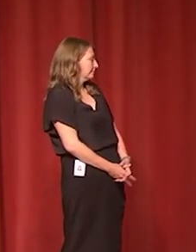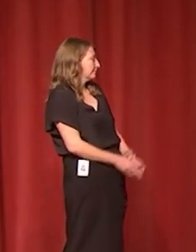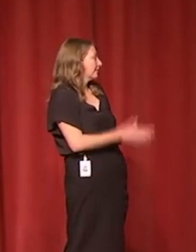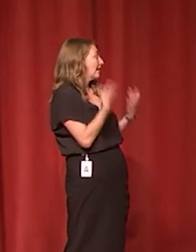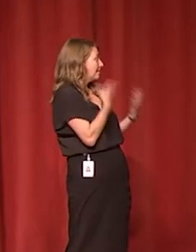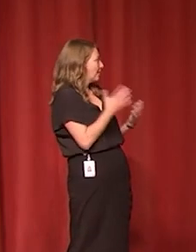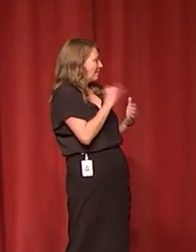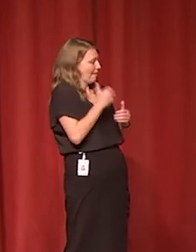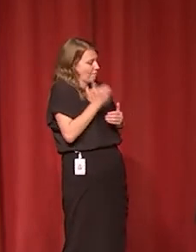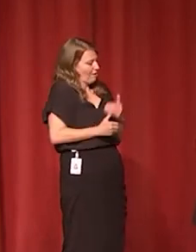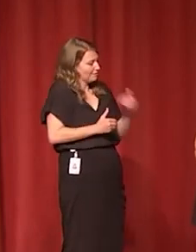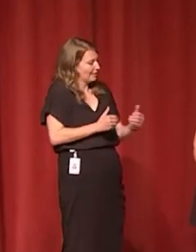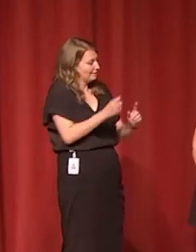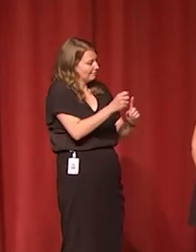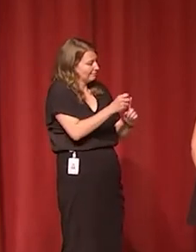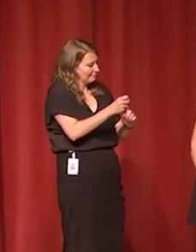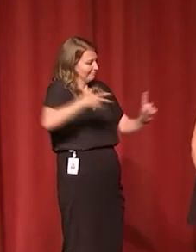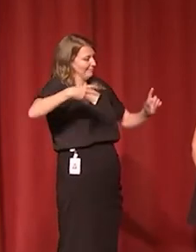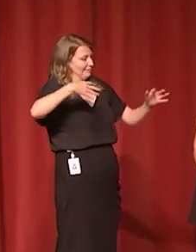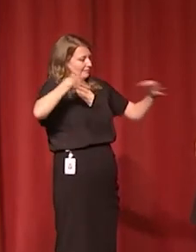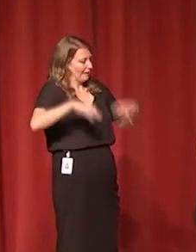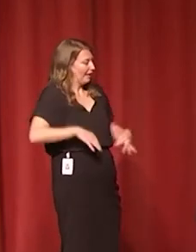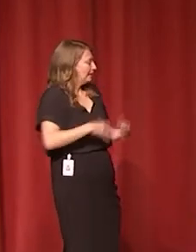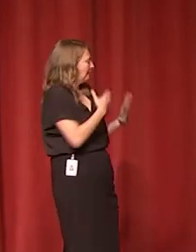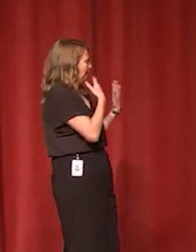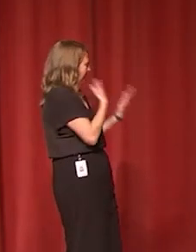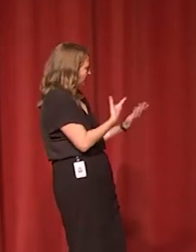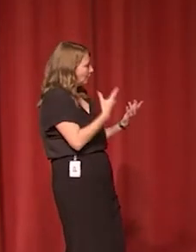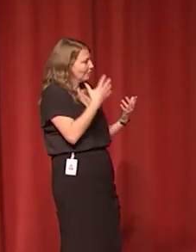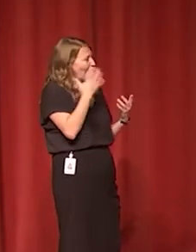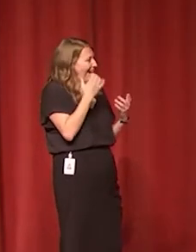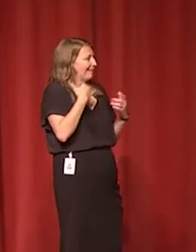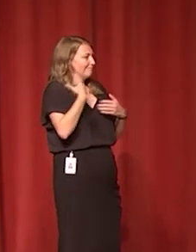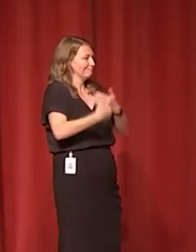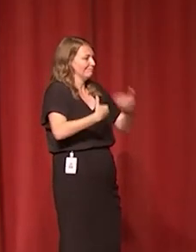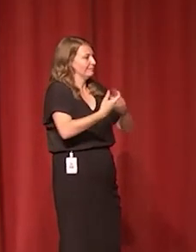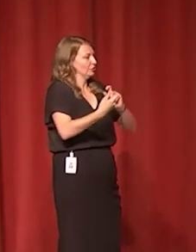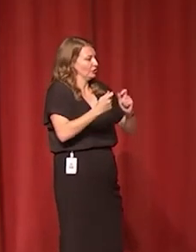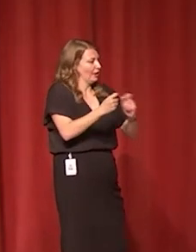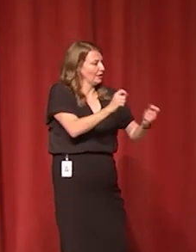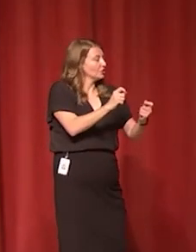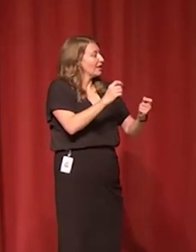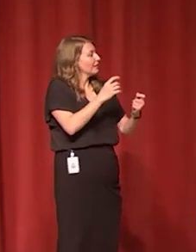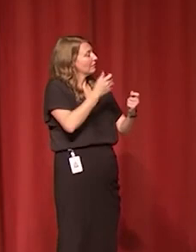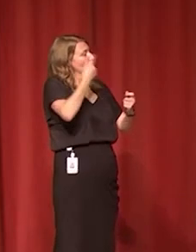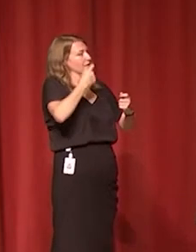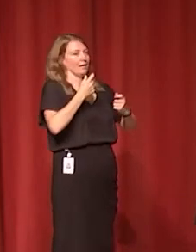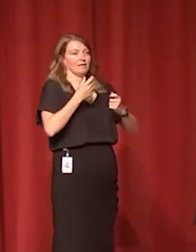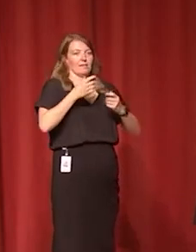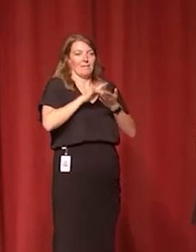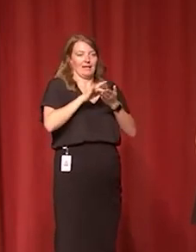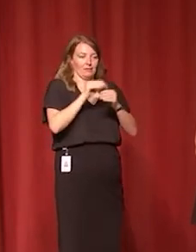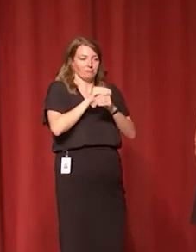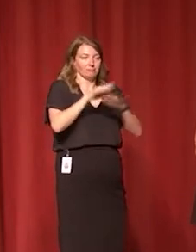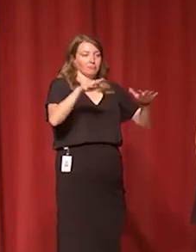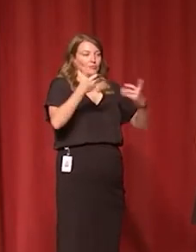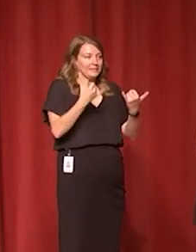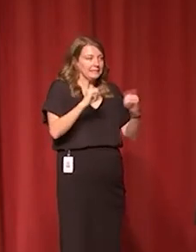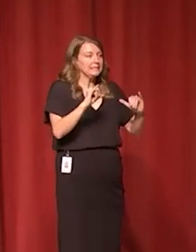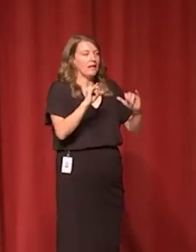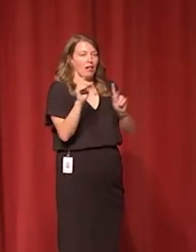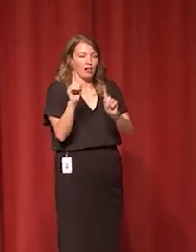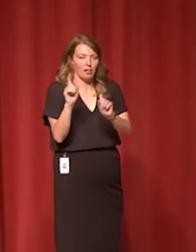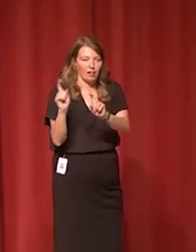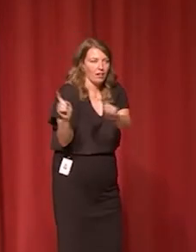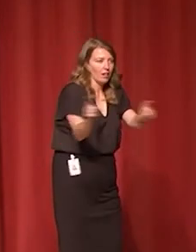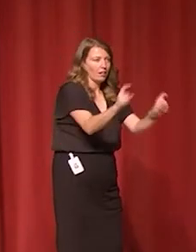stuff still happens afterwards. And so we're continue to study the medications after they come out to help answer some of these